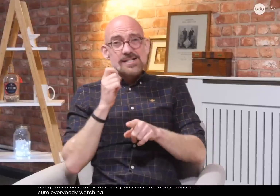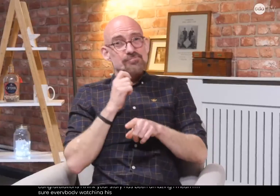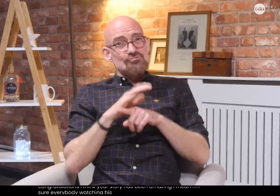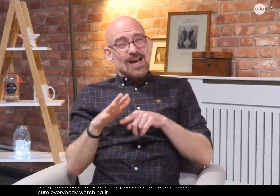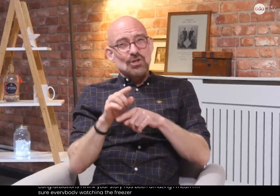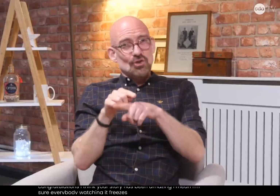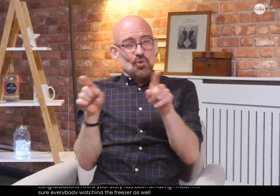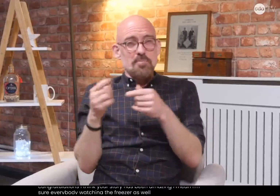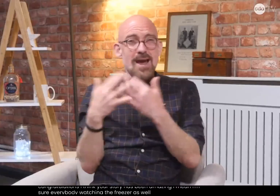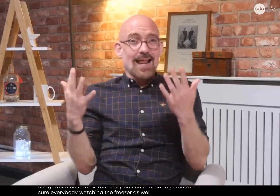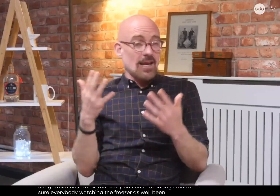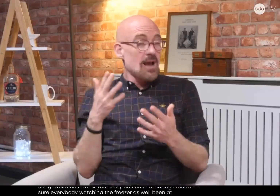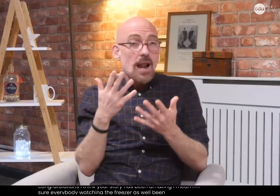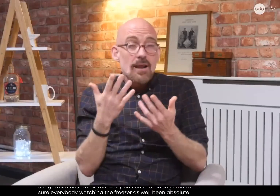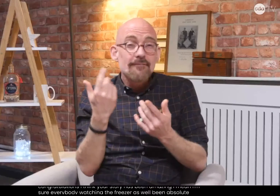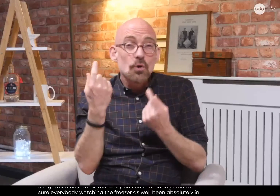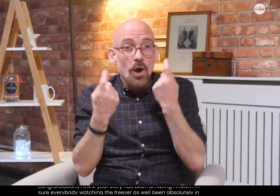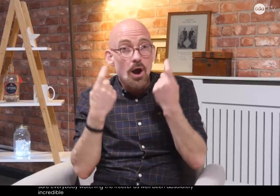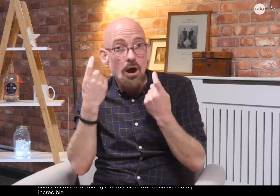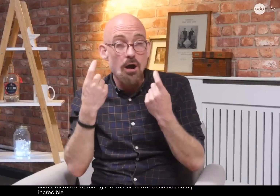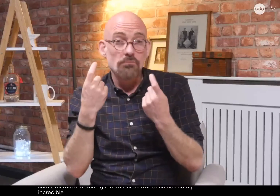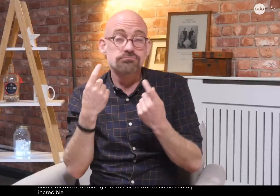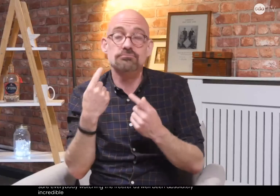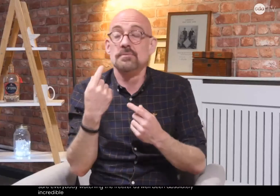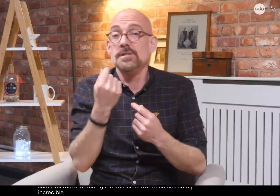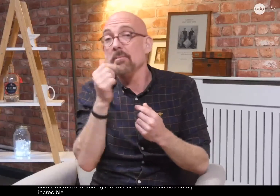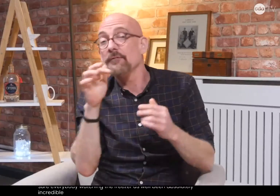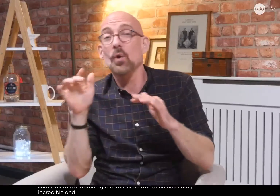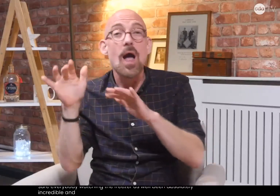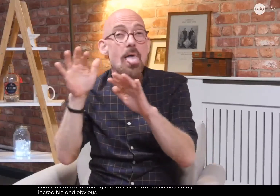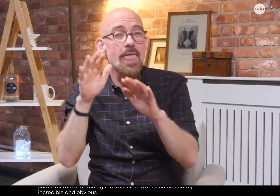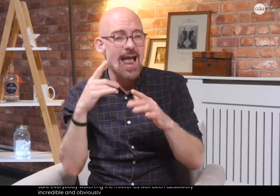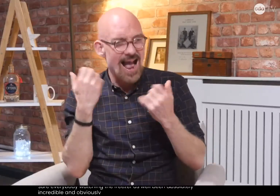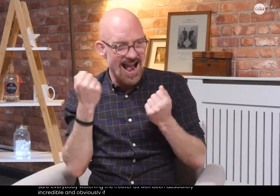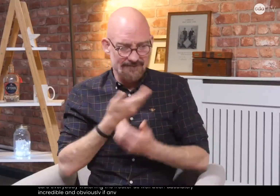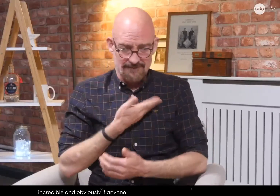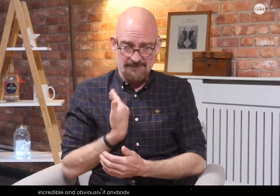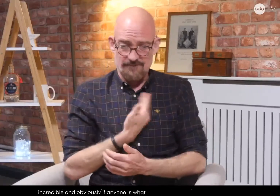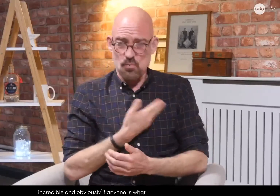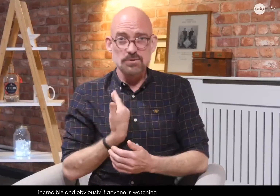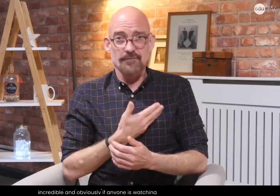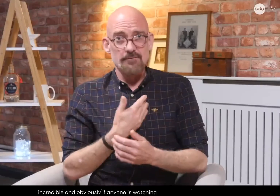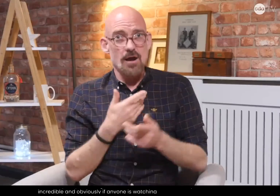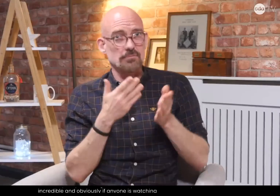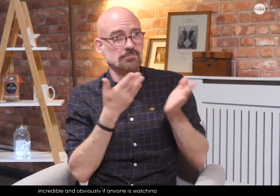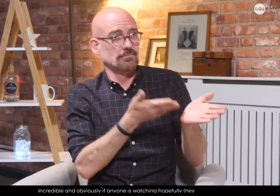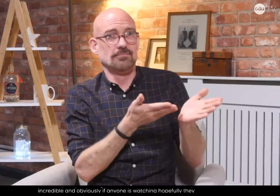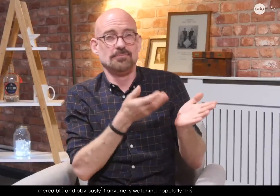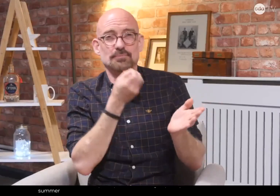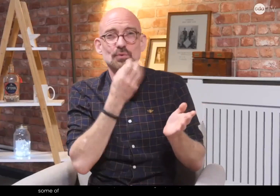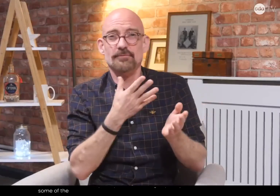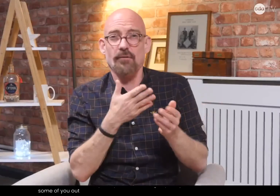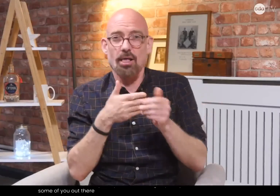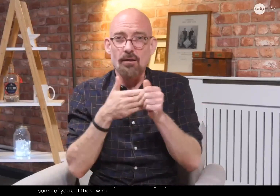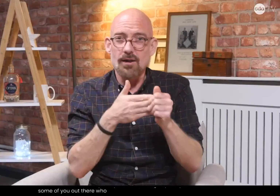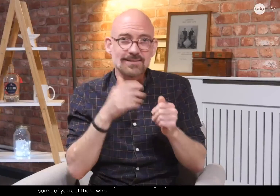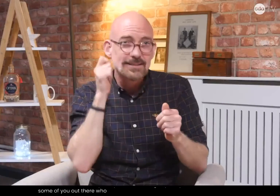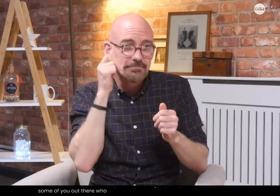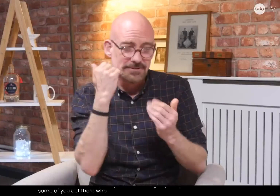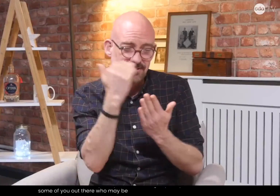absolutely incredible. And obviously, if anybody's watching, hopefully there's some of you out there who maybe you've got some uncertainties, and